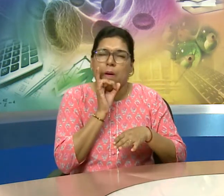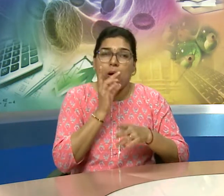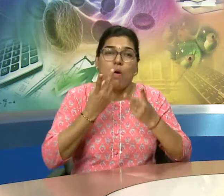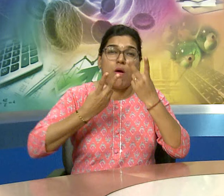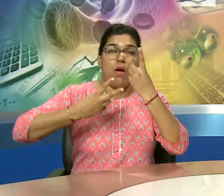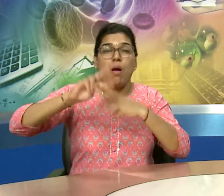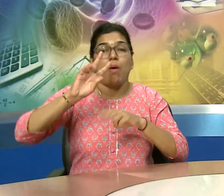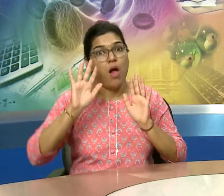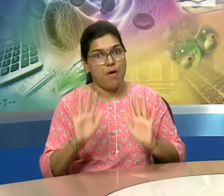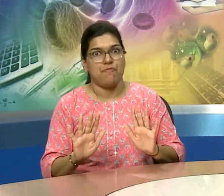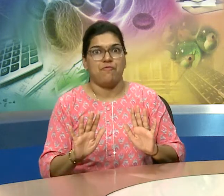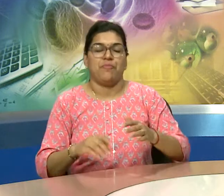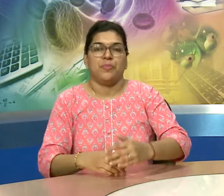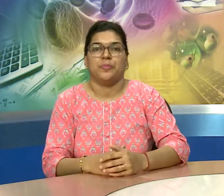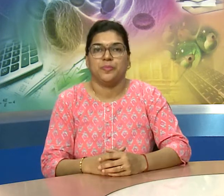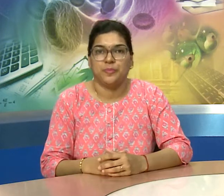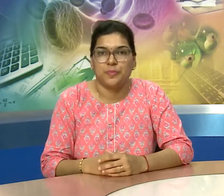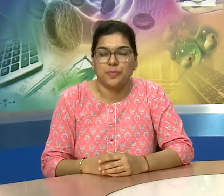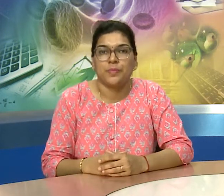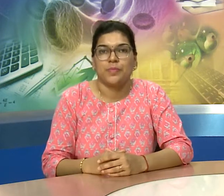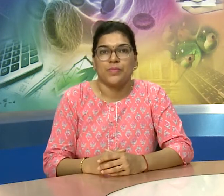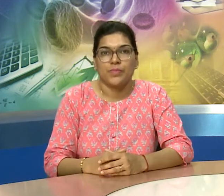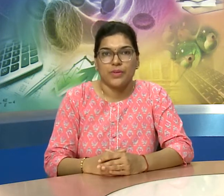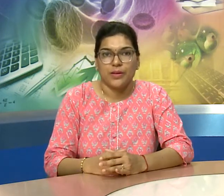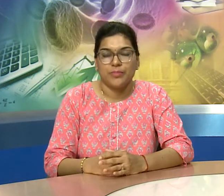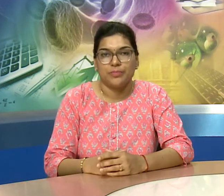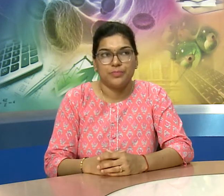because the scorpion has stung the feet,